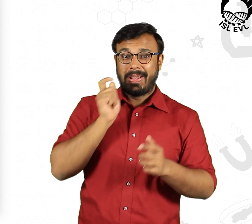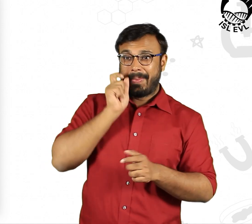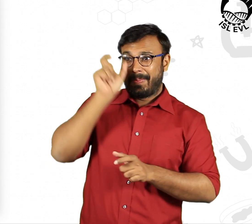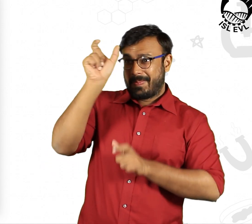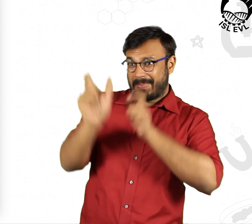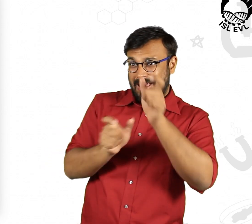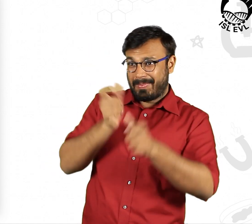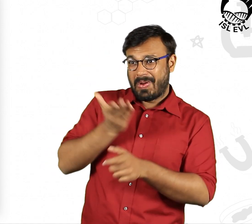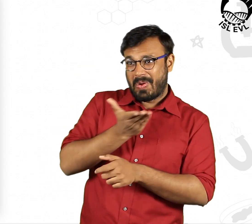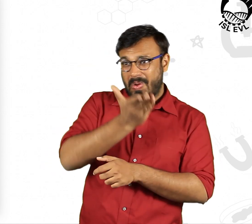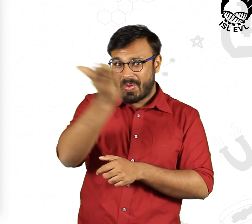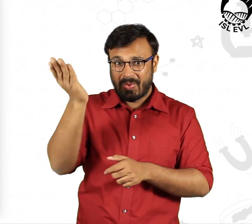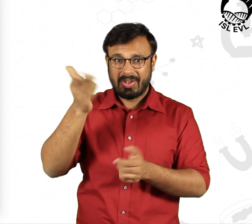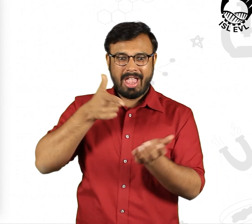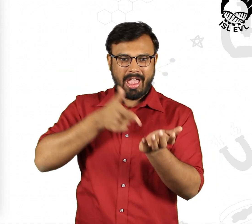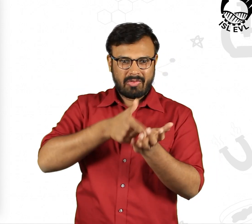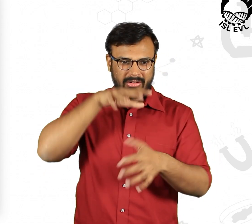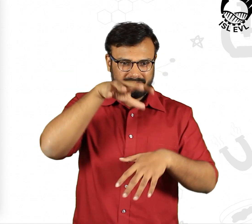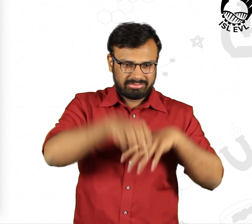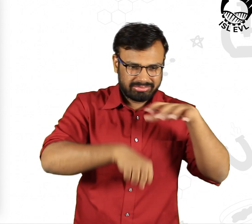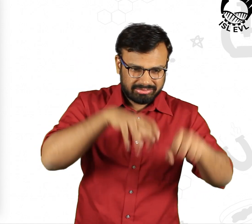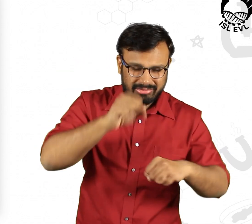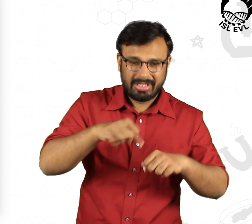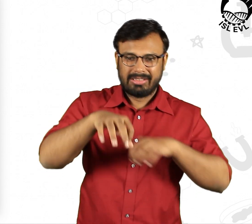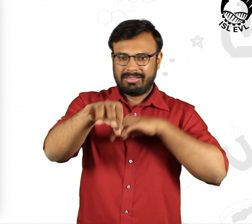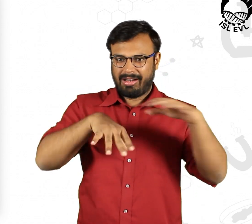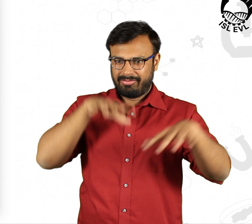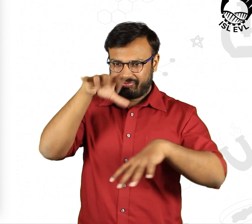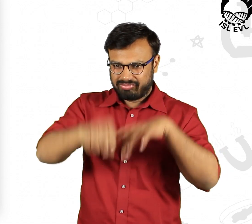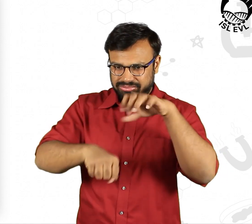Finally, we want to know how human